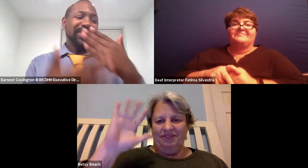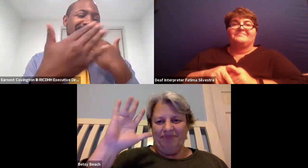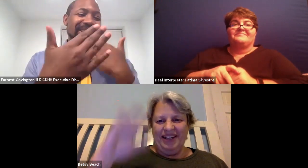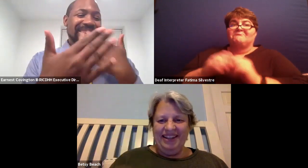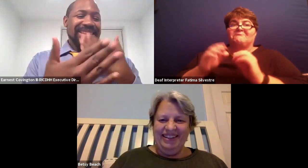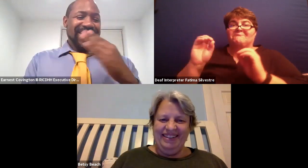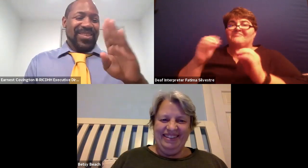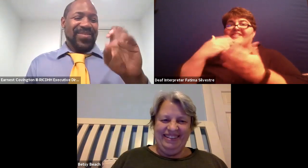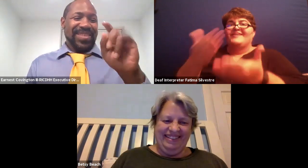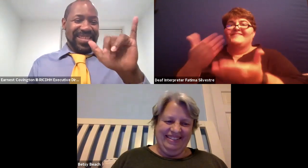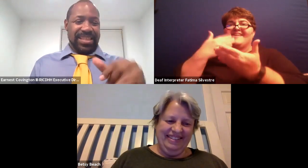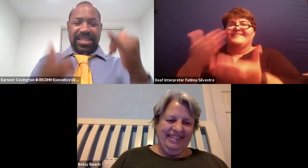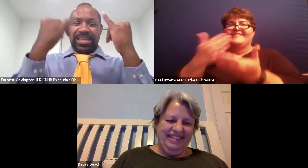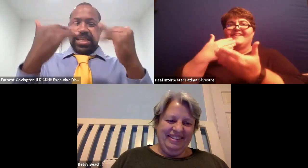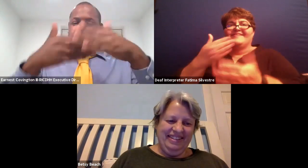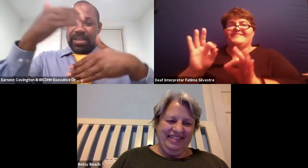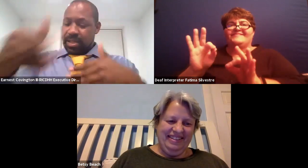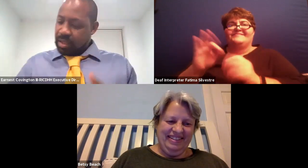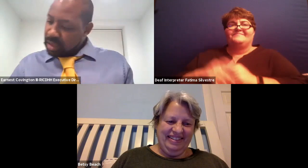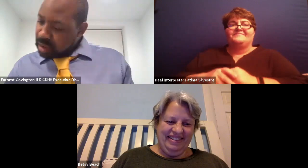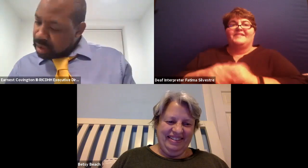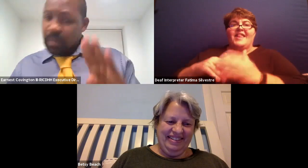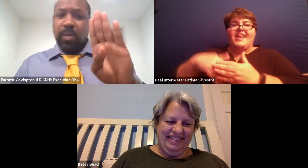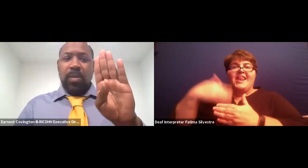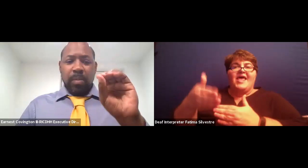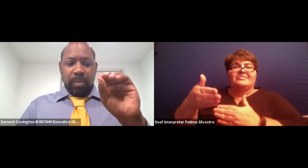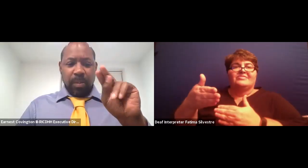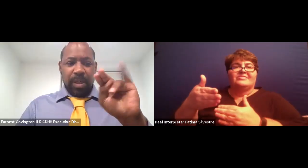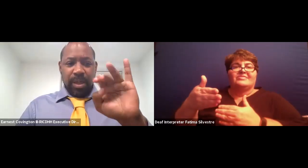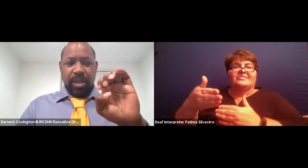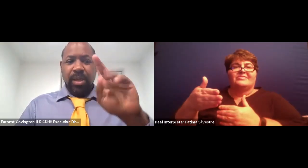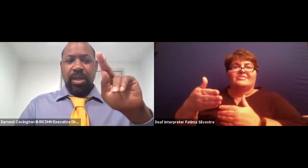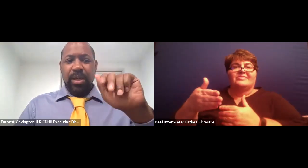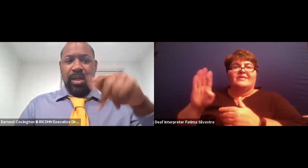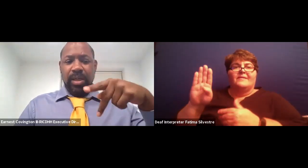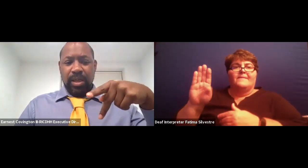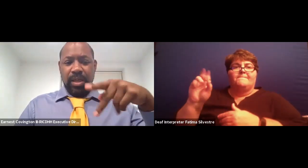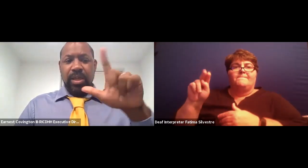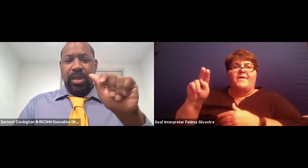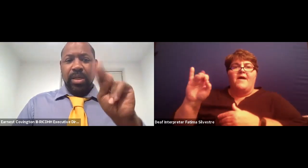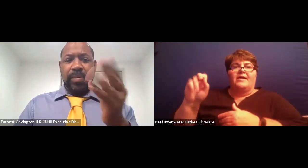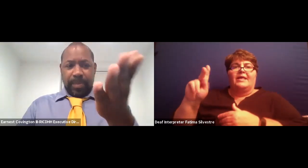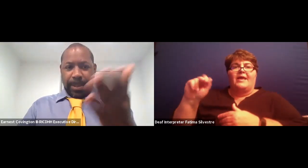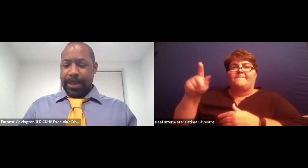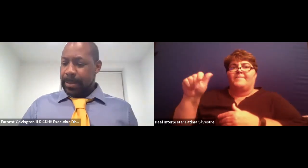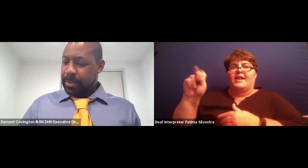Okay, bye. Thank you very much. Much appreciated, Betsy.